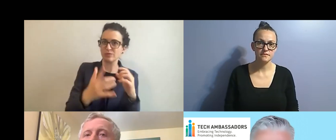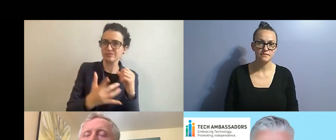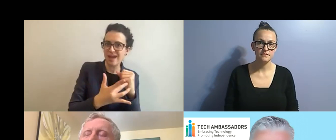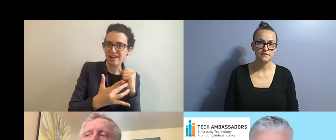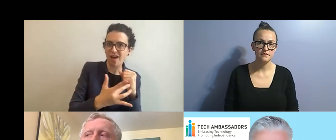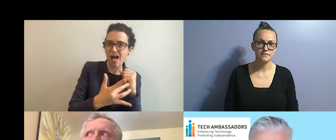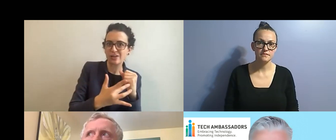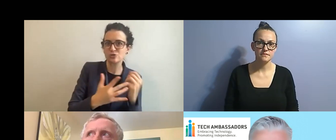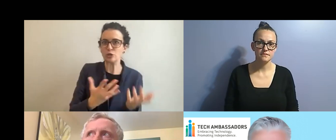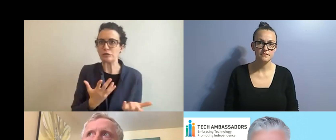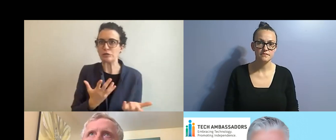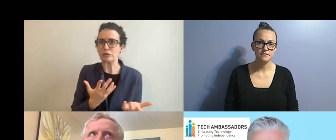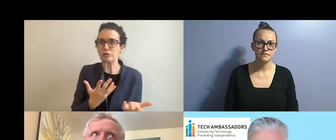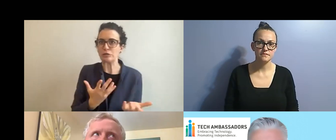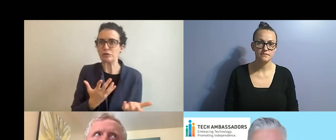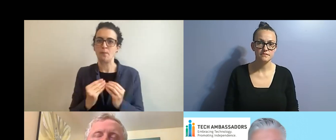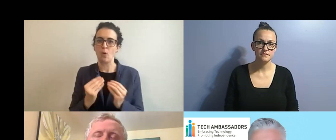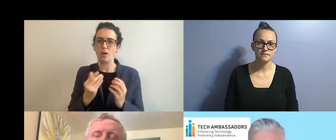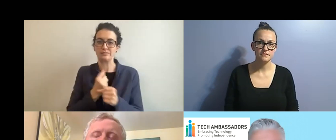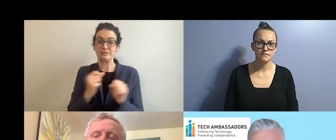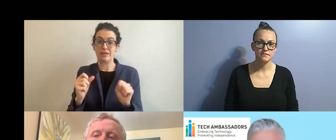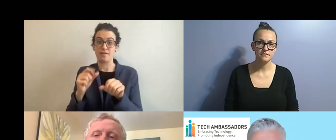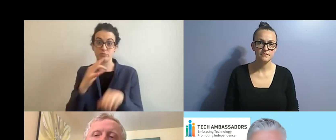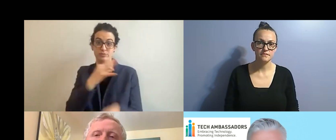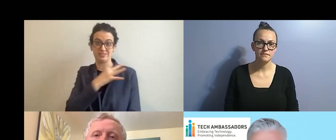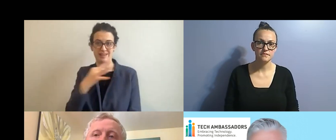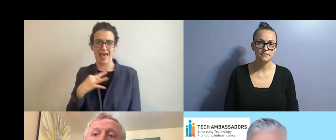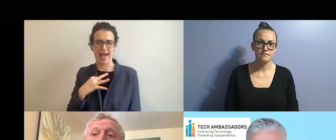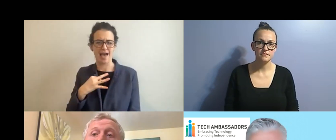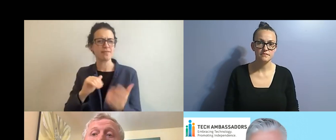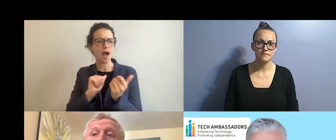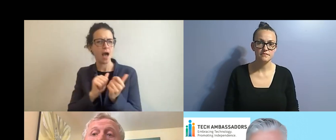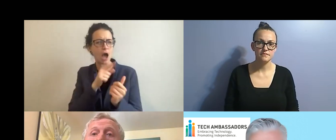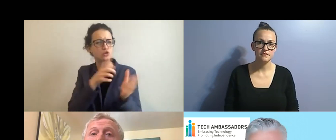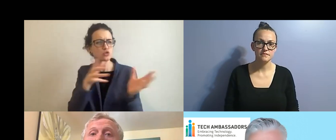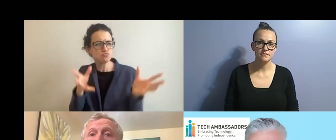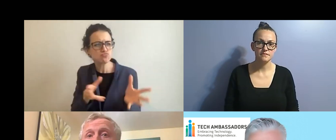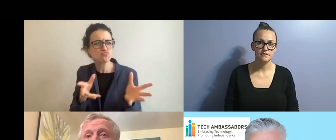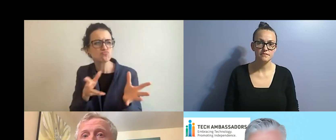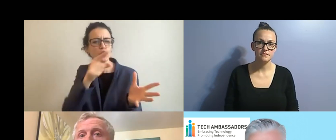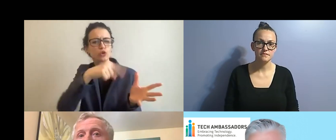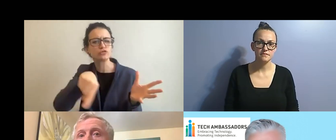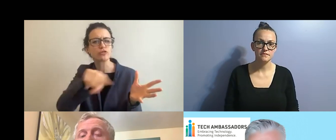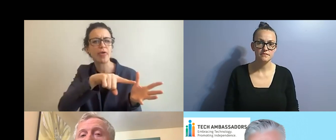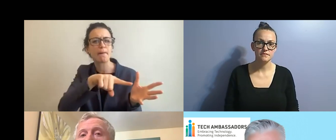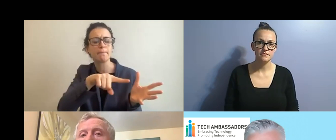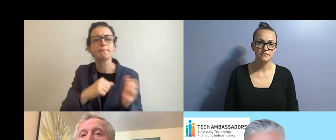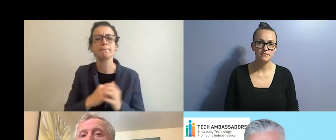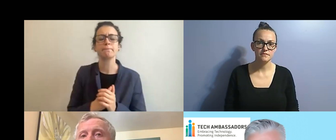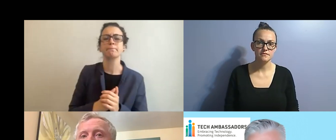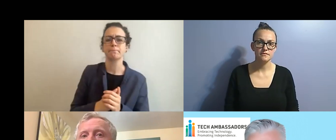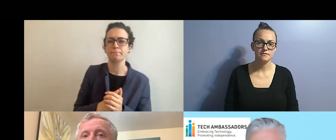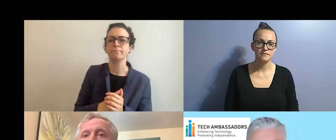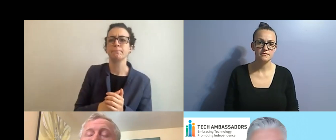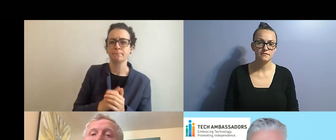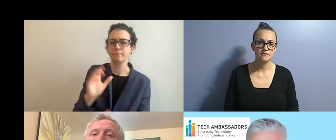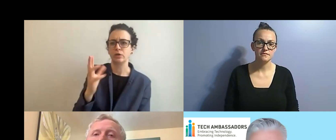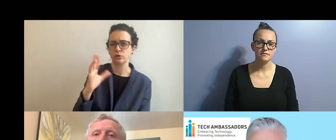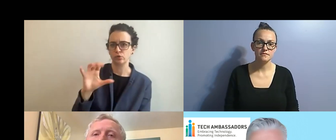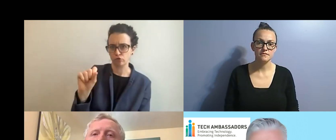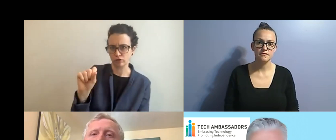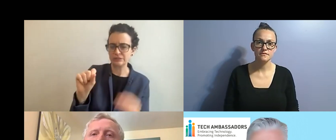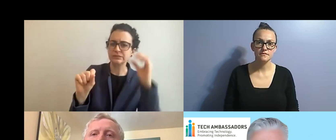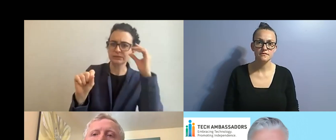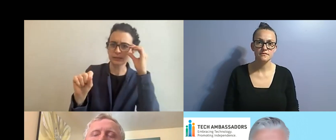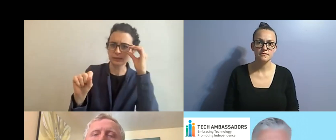Well, let me just put it this way. I was independent. Well, I still am,